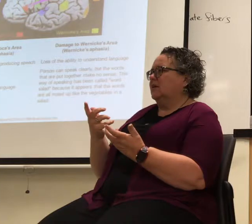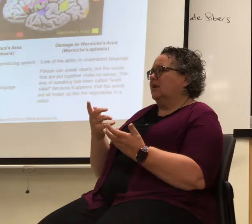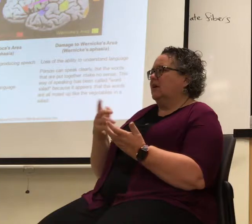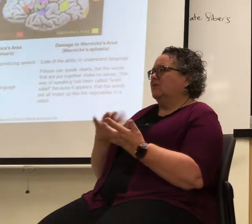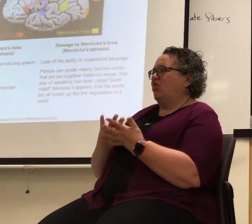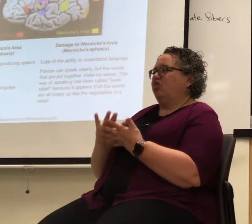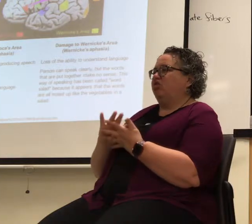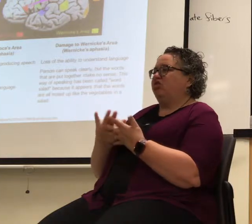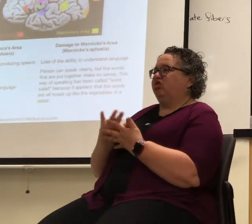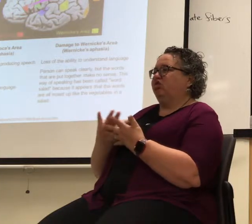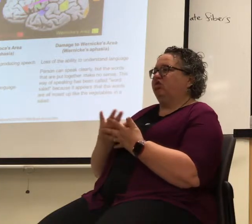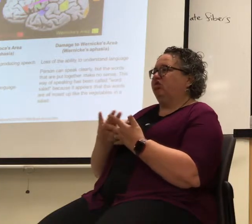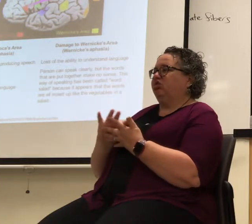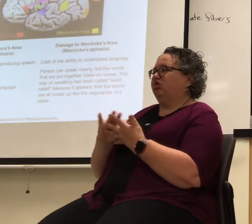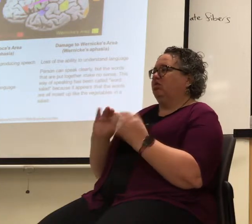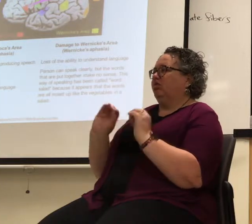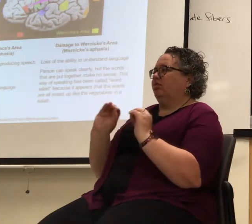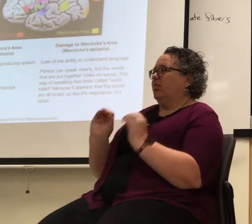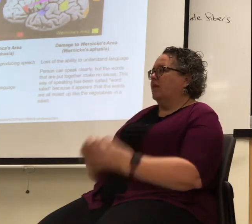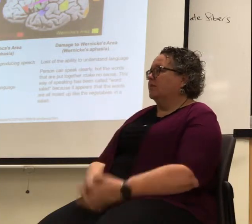gibberish.